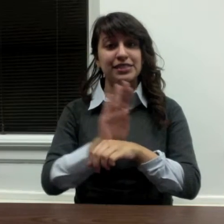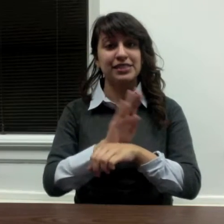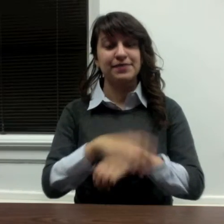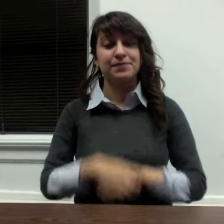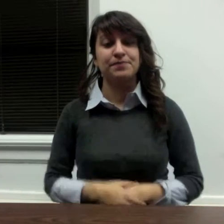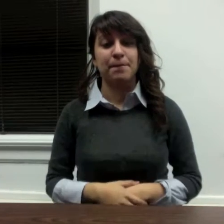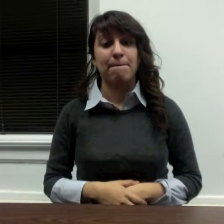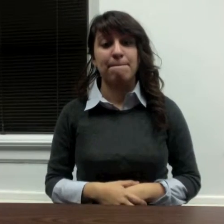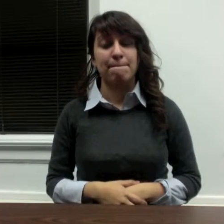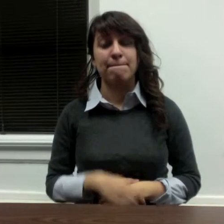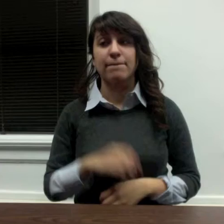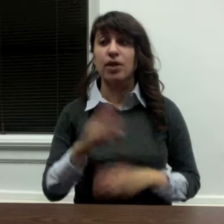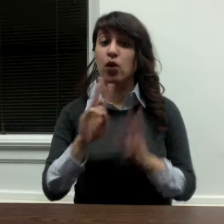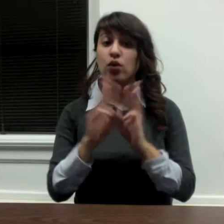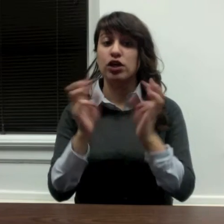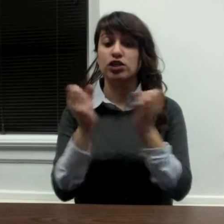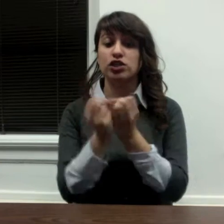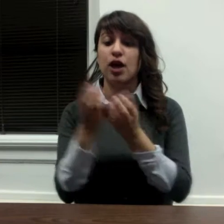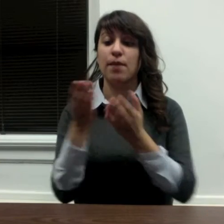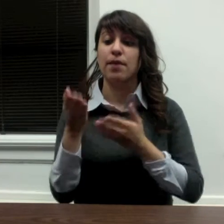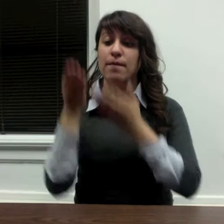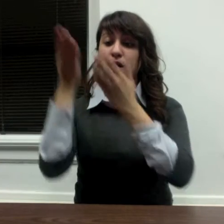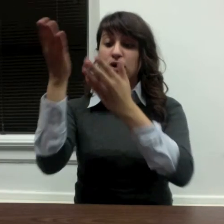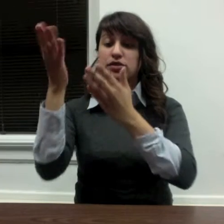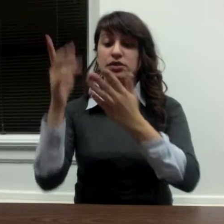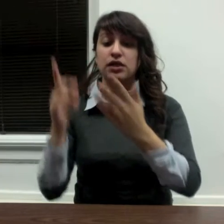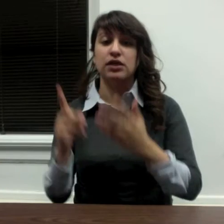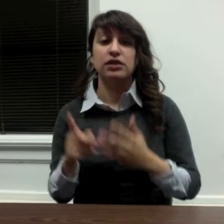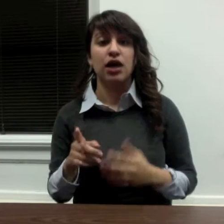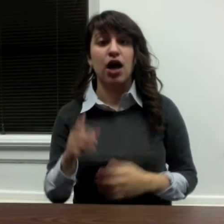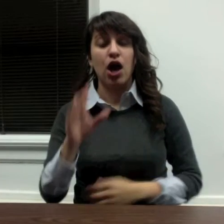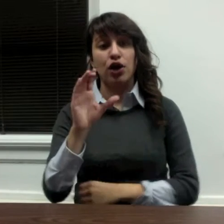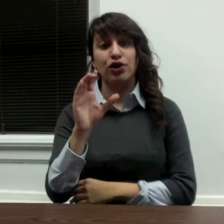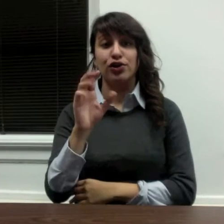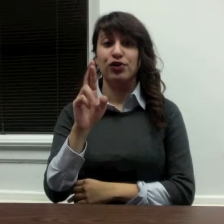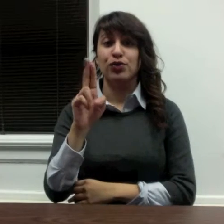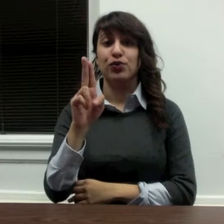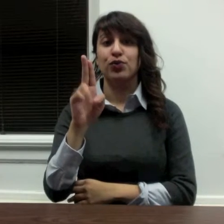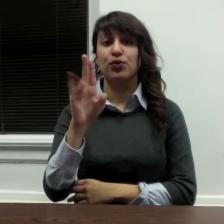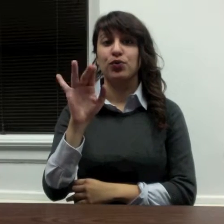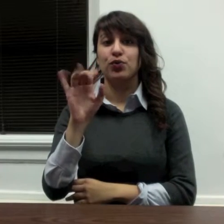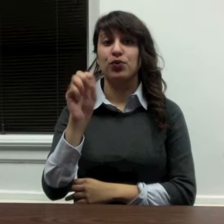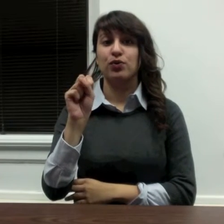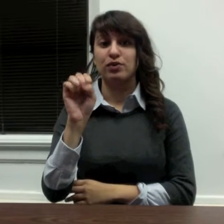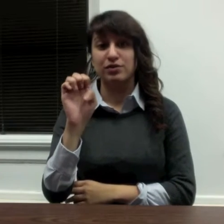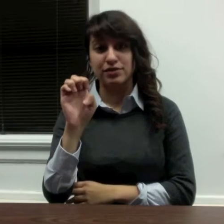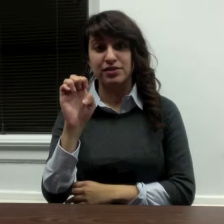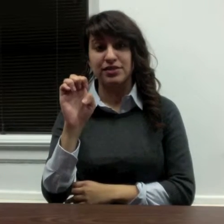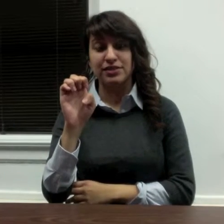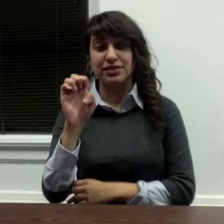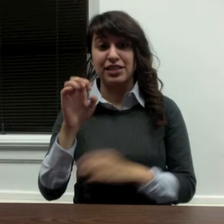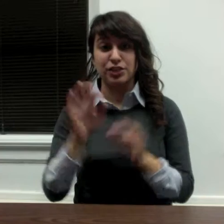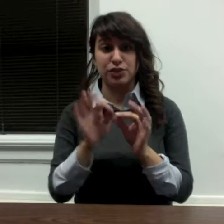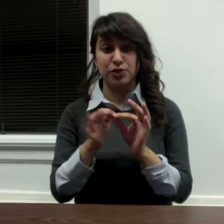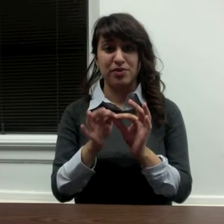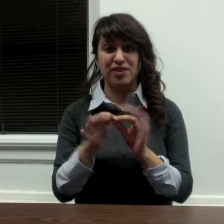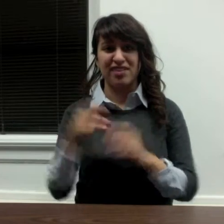workshop proposal on cruise interpreting, and I think it's titled like sleeping with